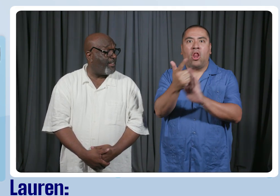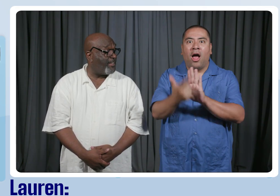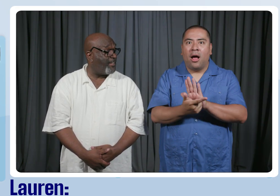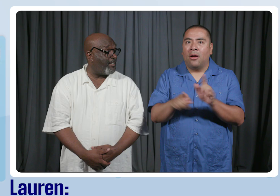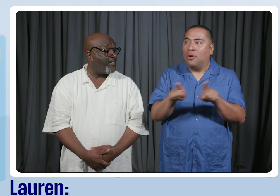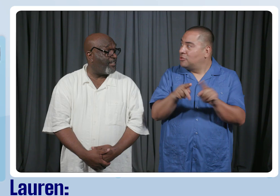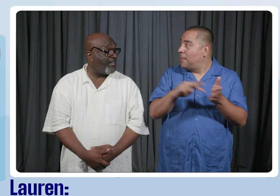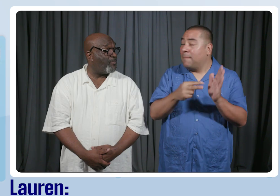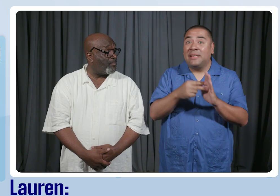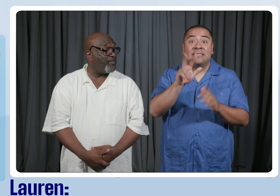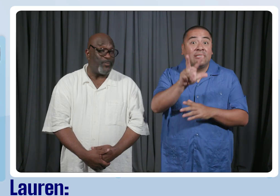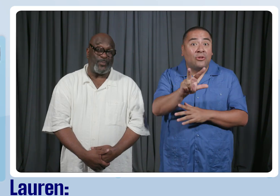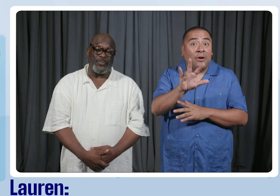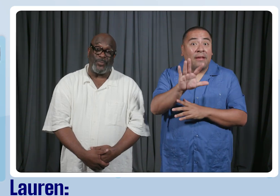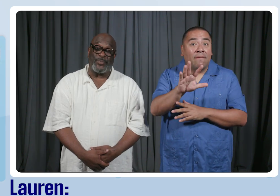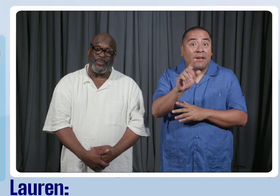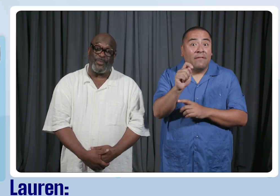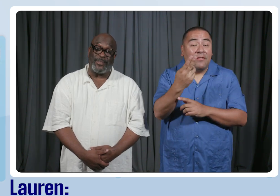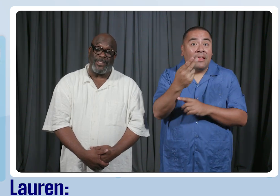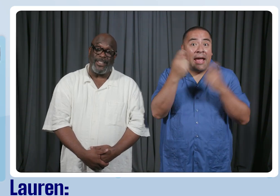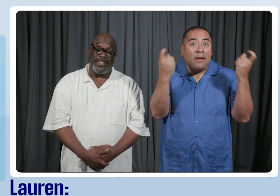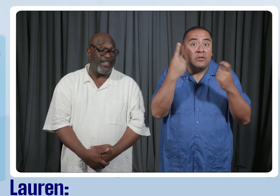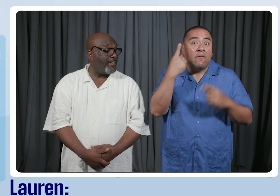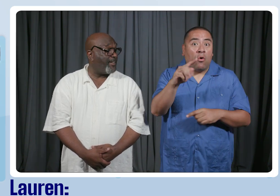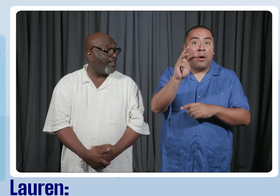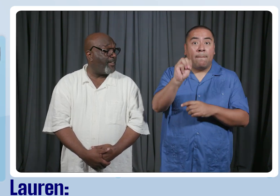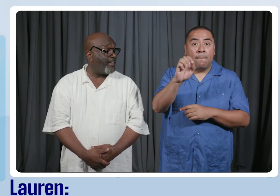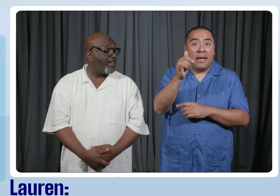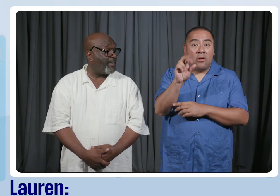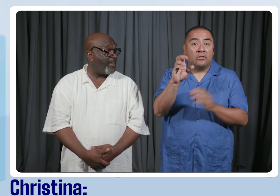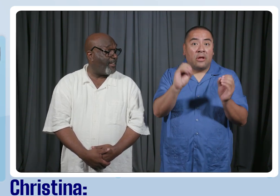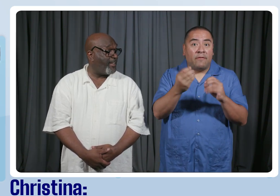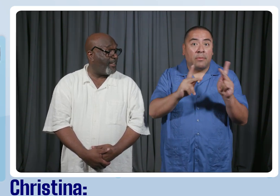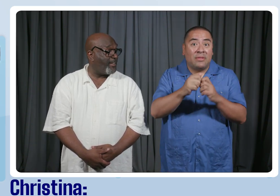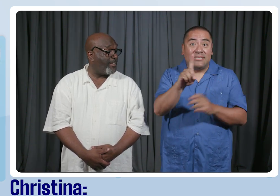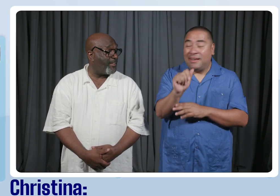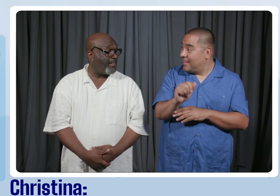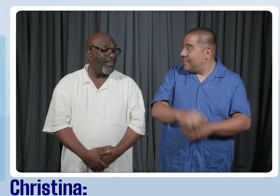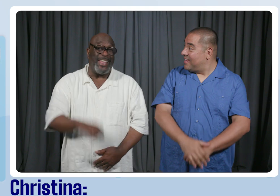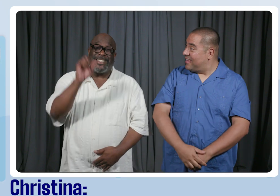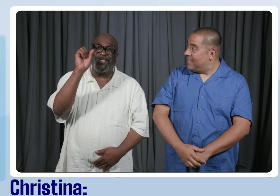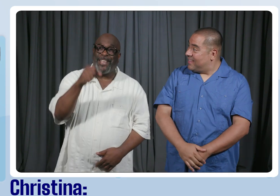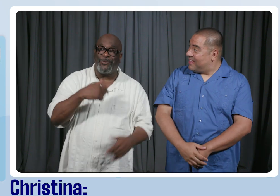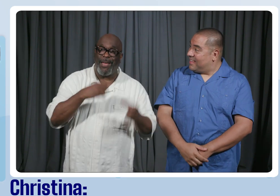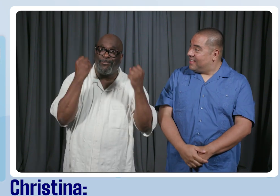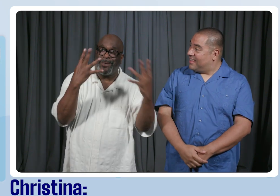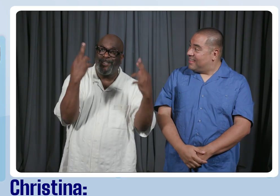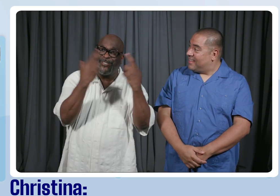that it's the 35th anniversary of the Mayor's Office for People with Disabilities. Yeah, so we have a lot to celebrate this